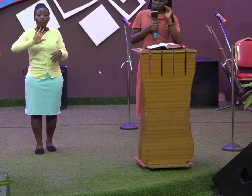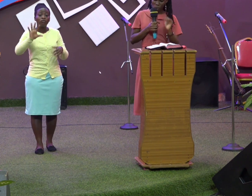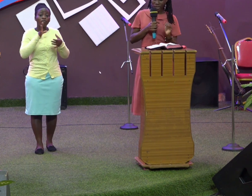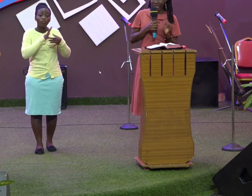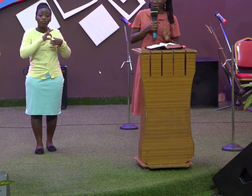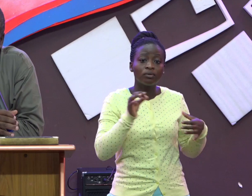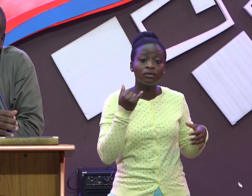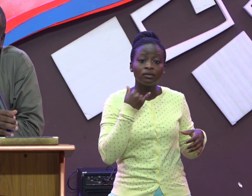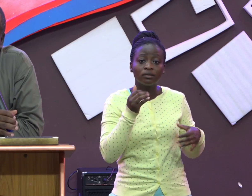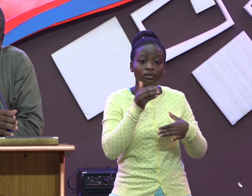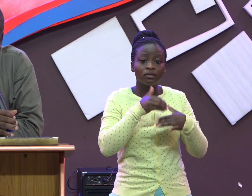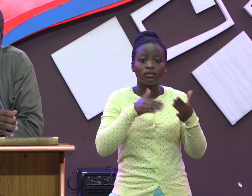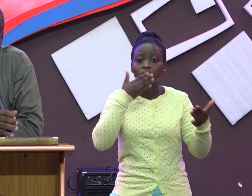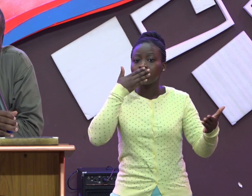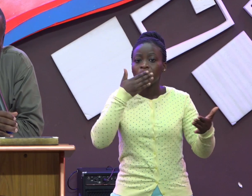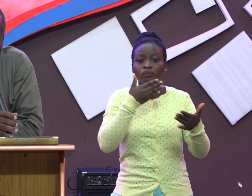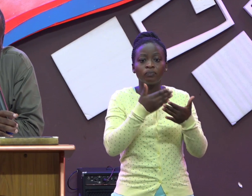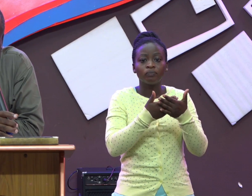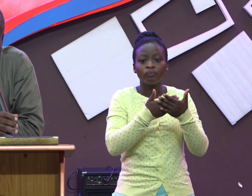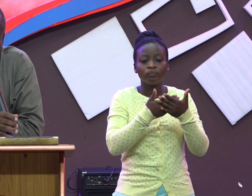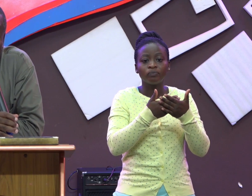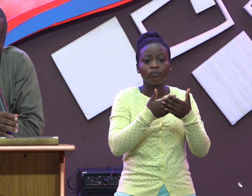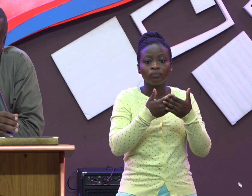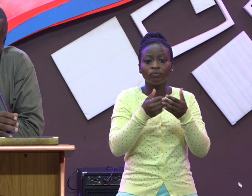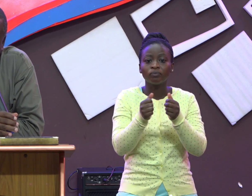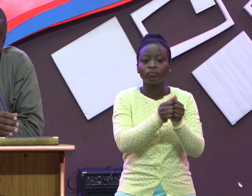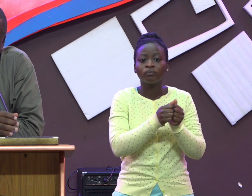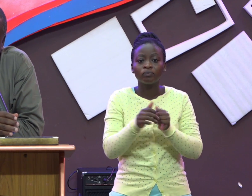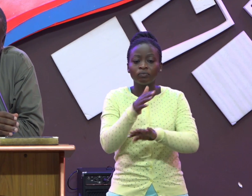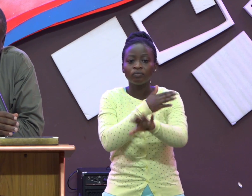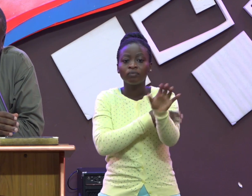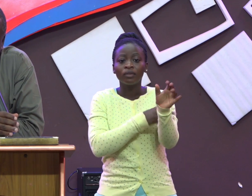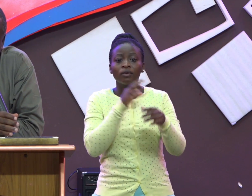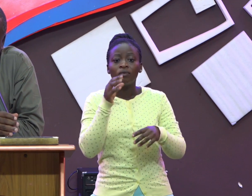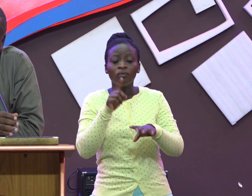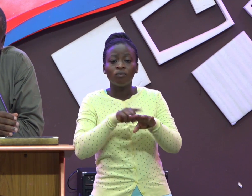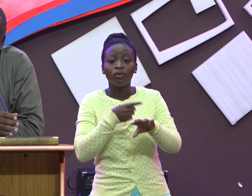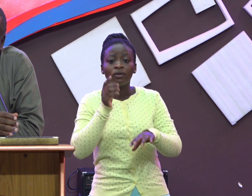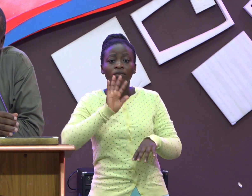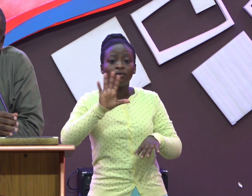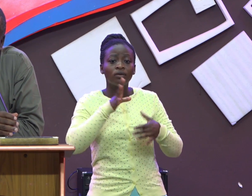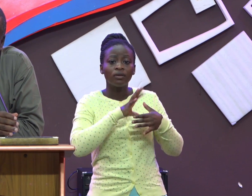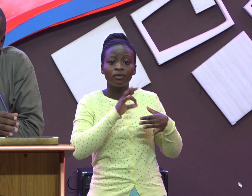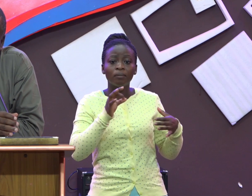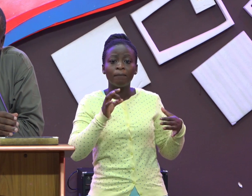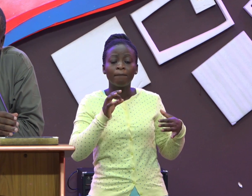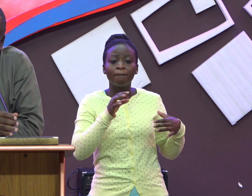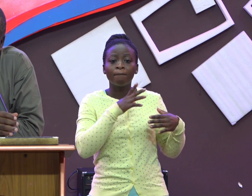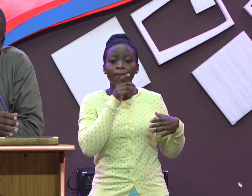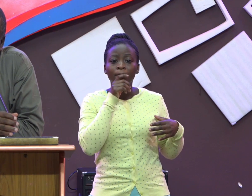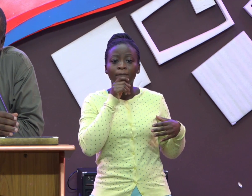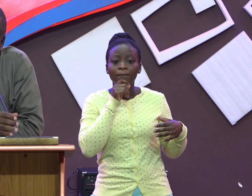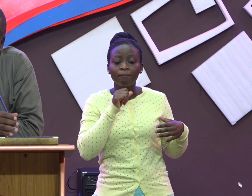when your spirit is in a good state. Praise the Lord. When the inner man is in a good